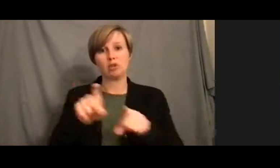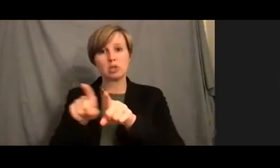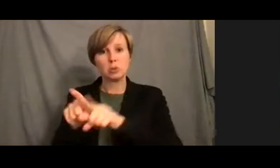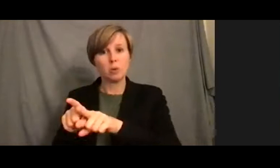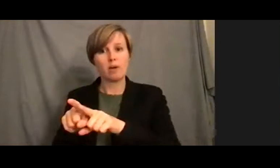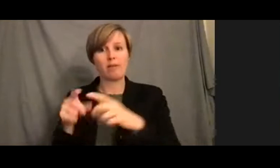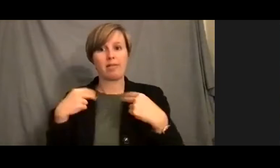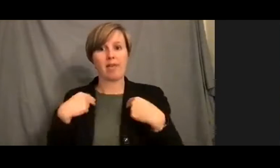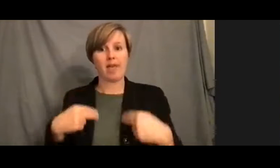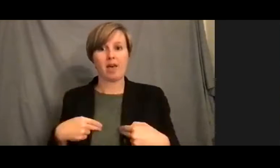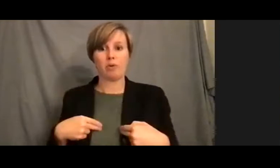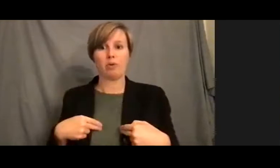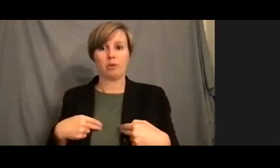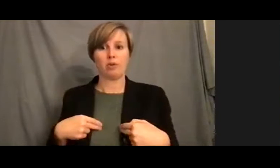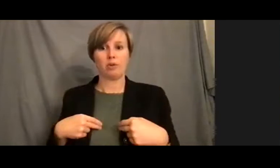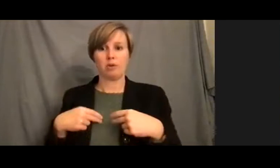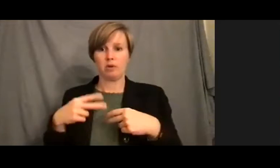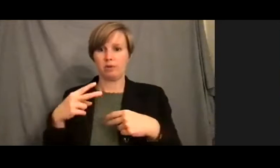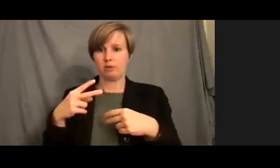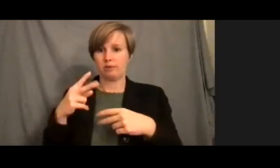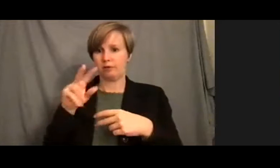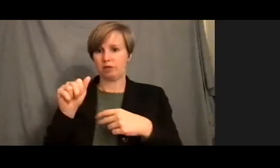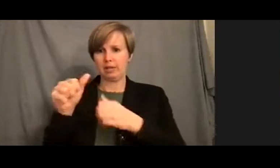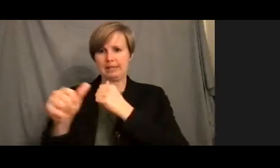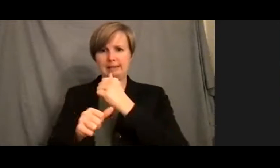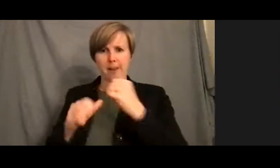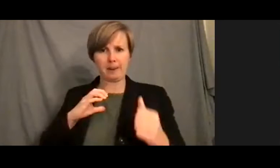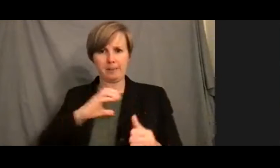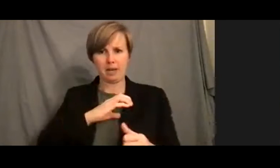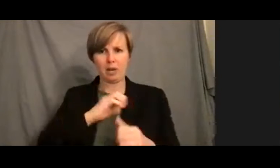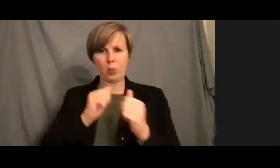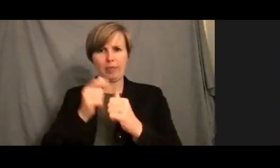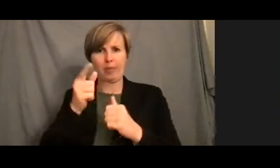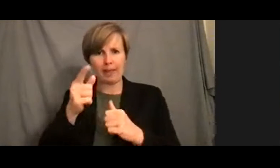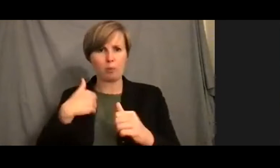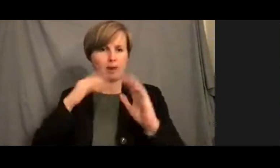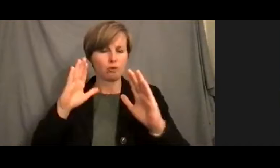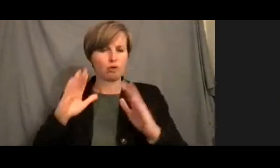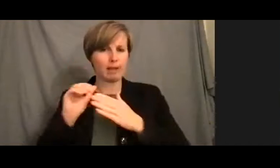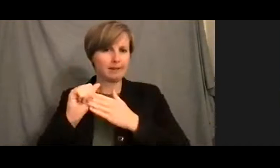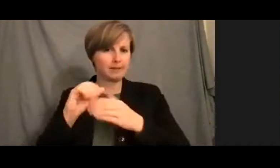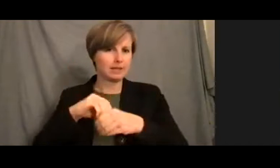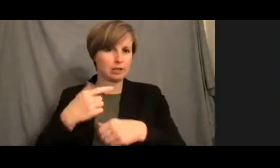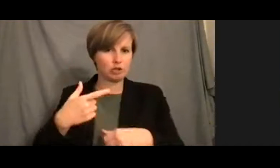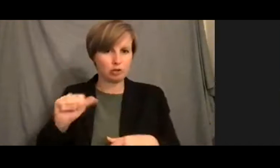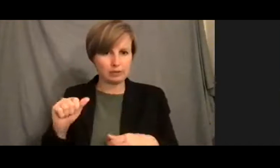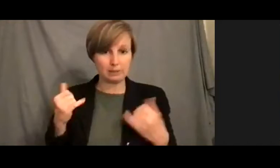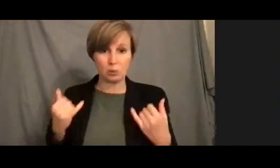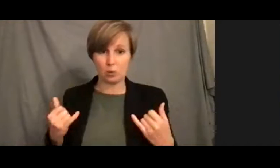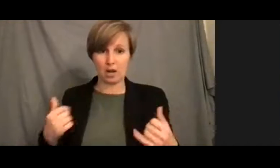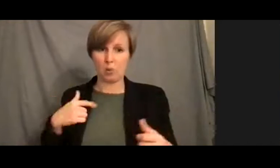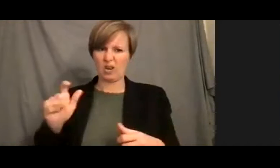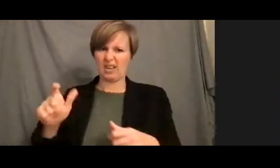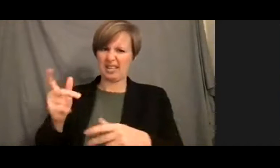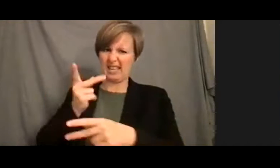and Human Services Subcommittee on Appropriations with him. And we have great leadership in the General Assembly today, and we need to keep